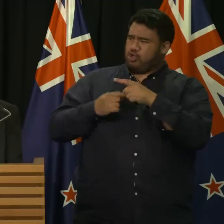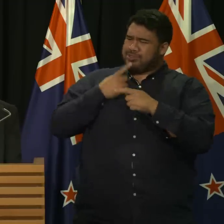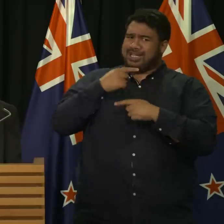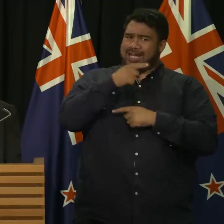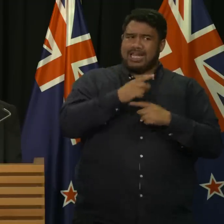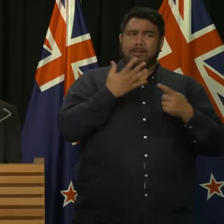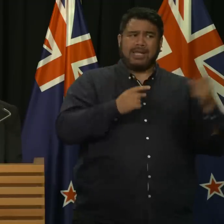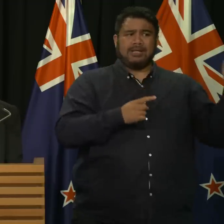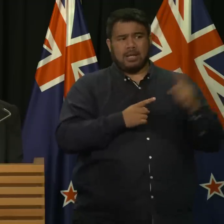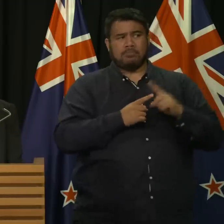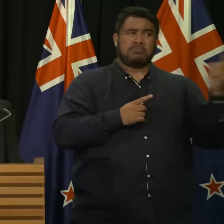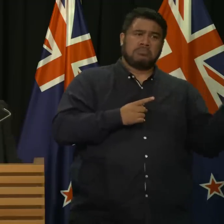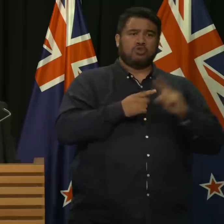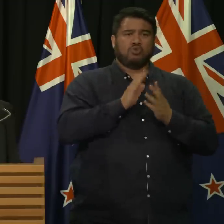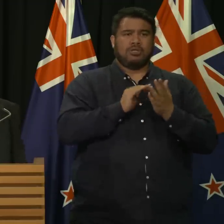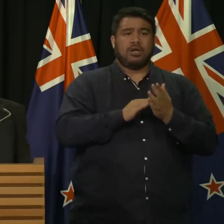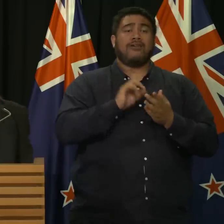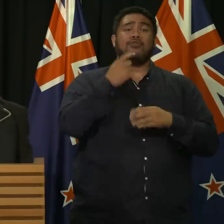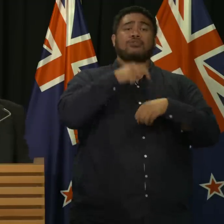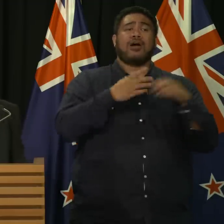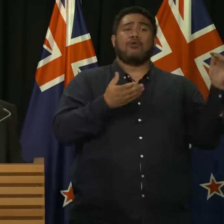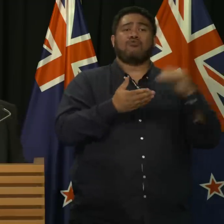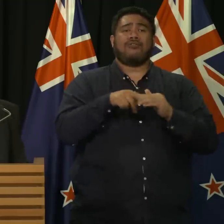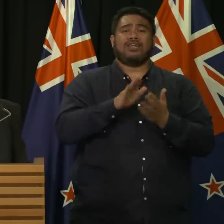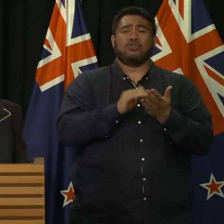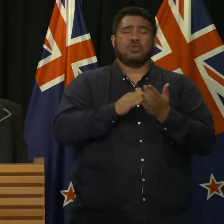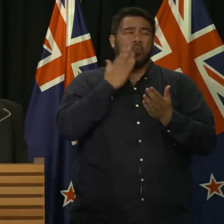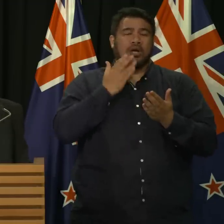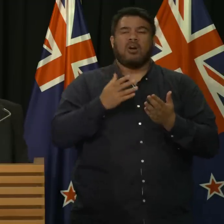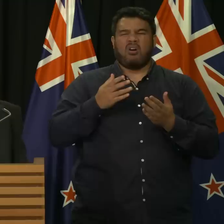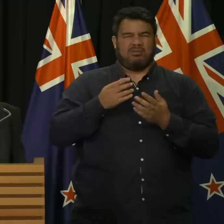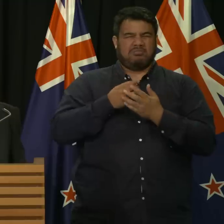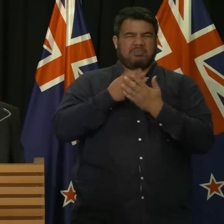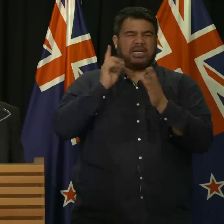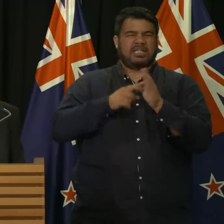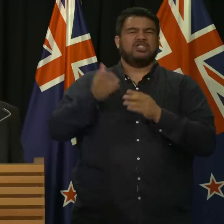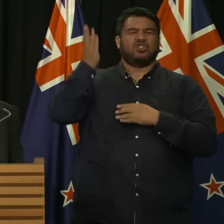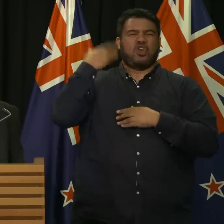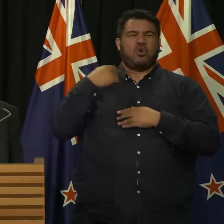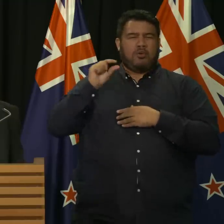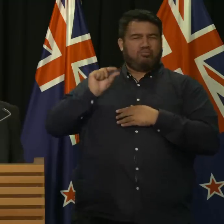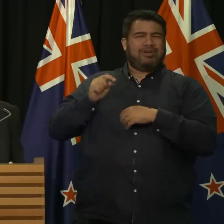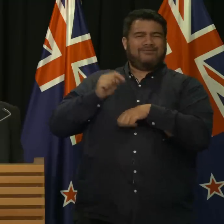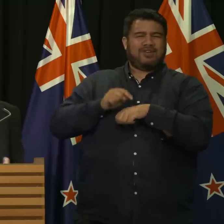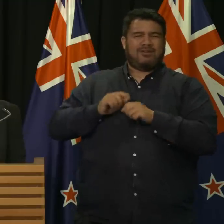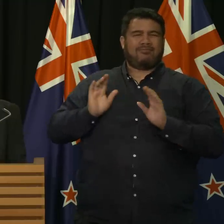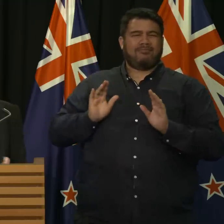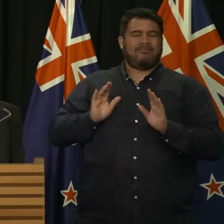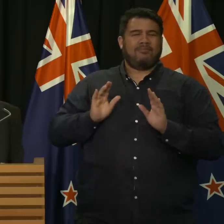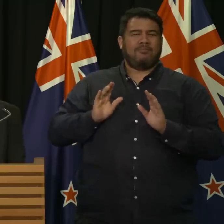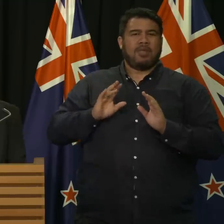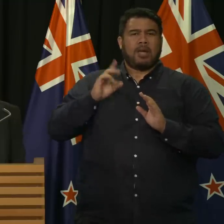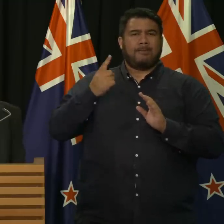country. When did he first arrive? Some years ago, but for, as I understand, a very short period of time. Again,